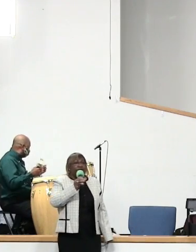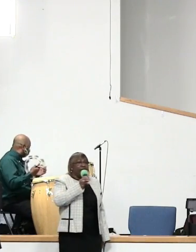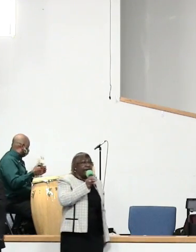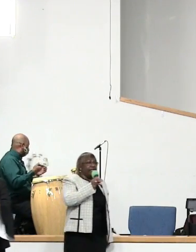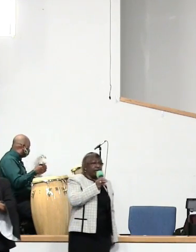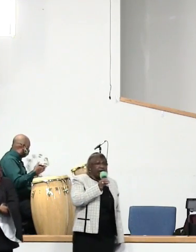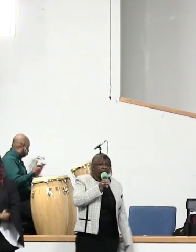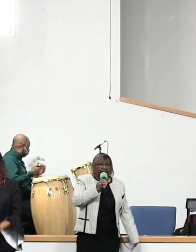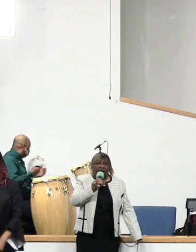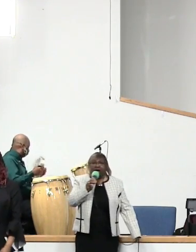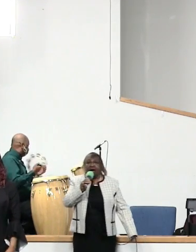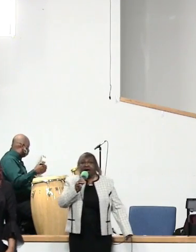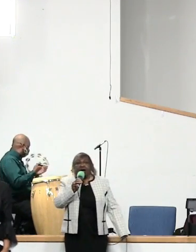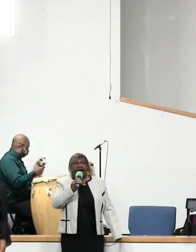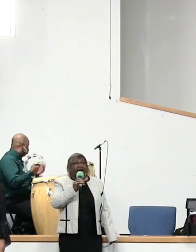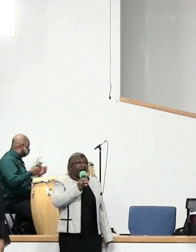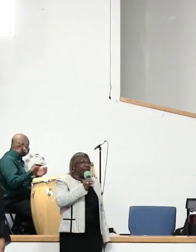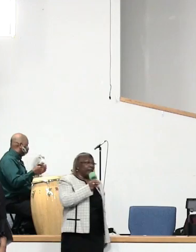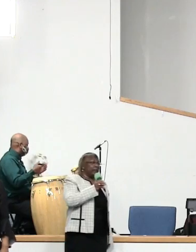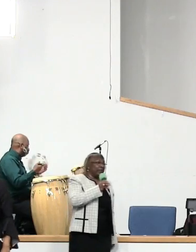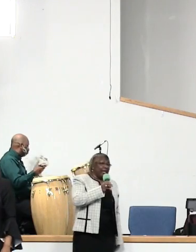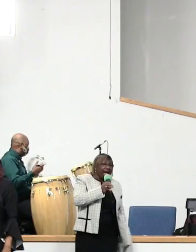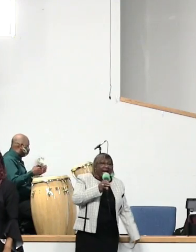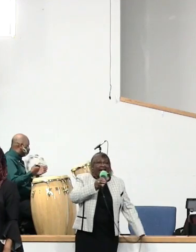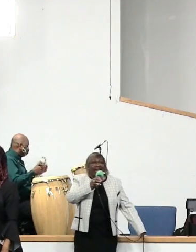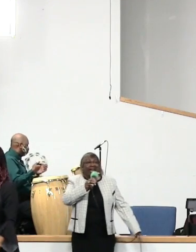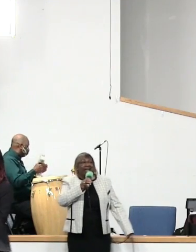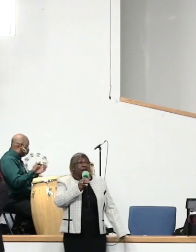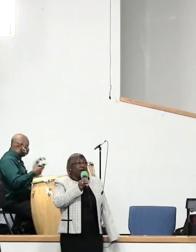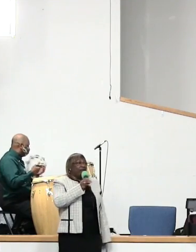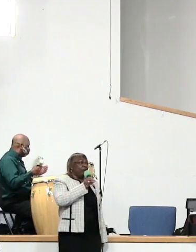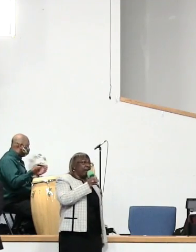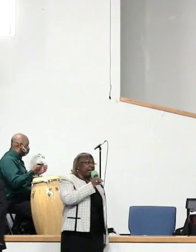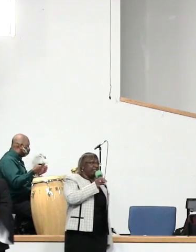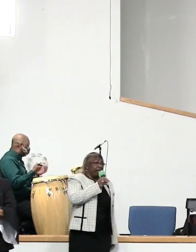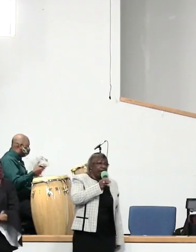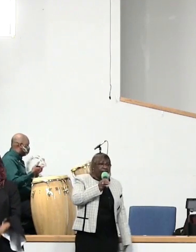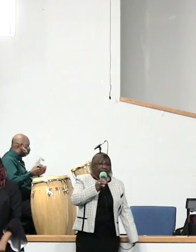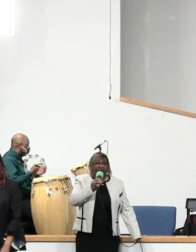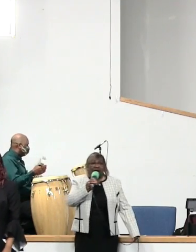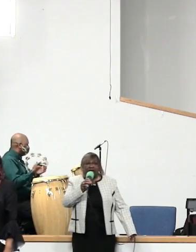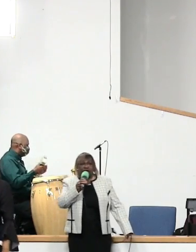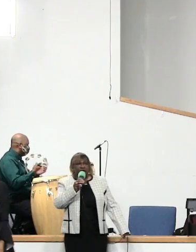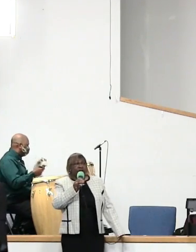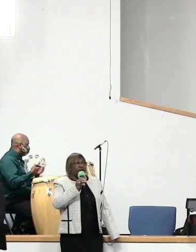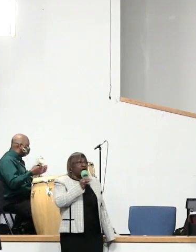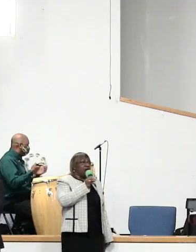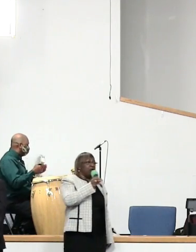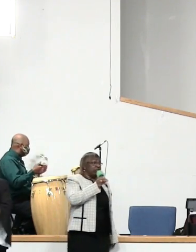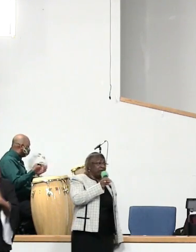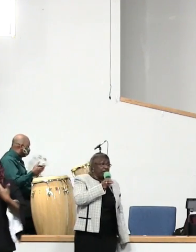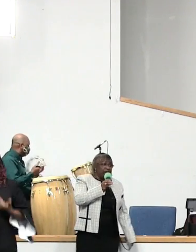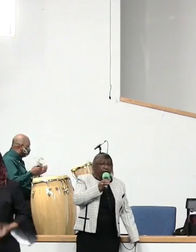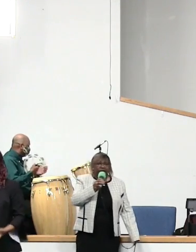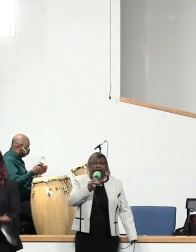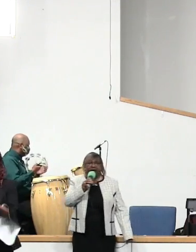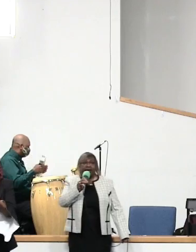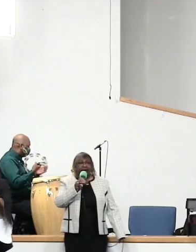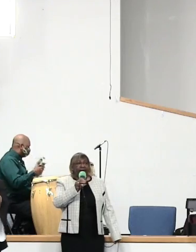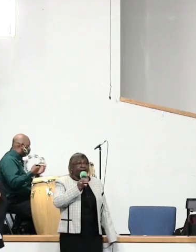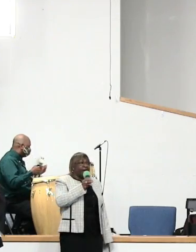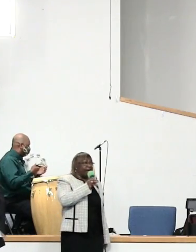am a friend of God. Oh, oh, oh. I am a friend of God. He calls me